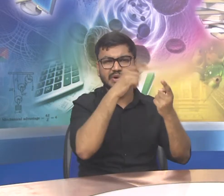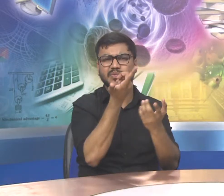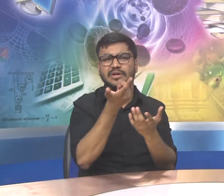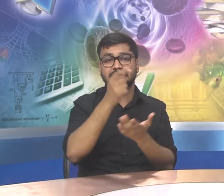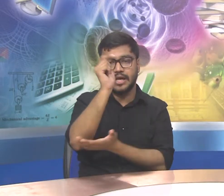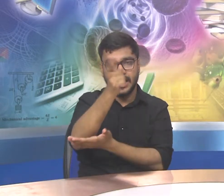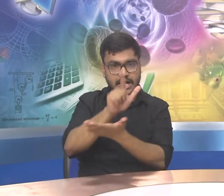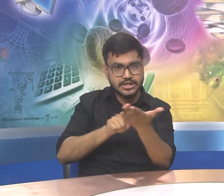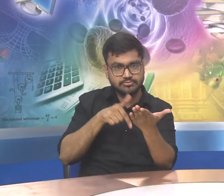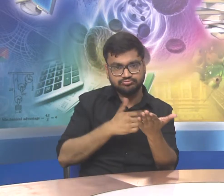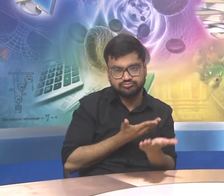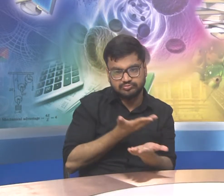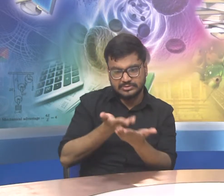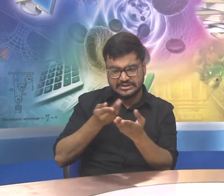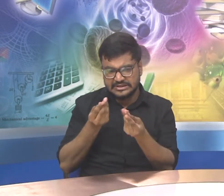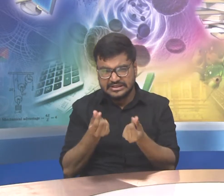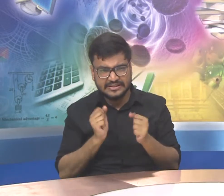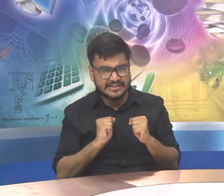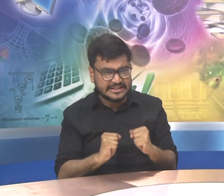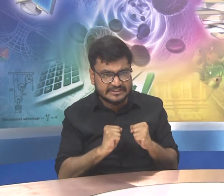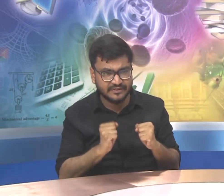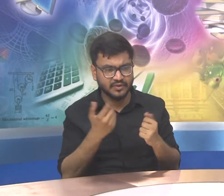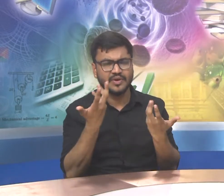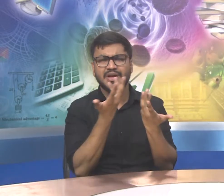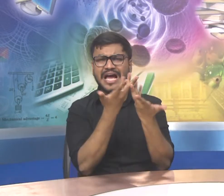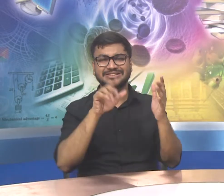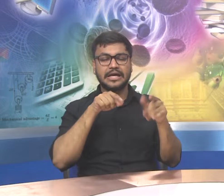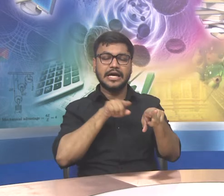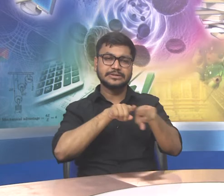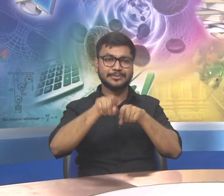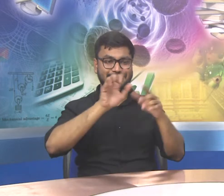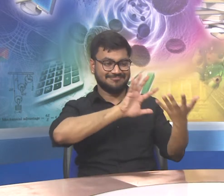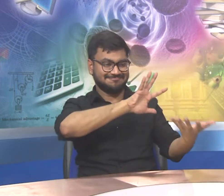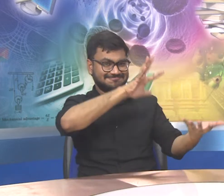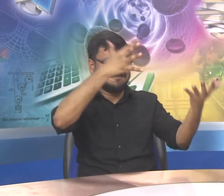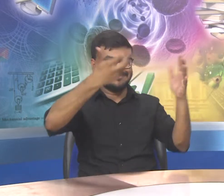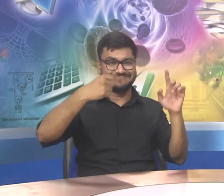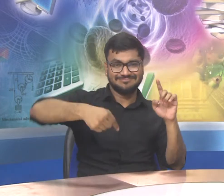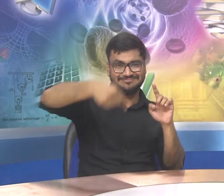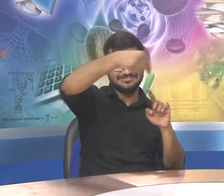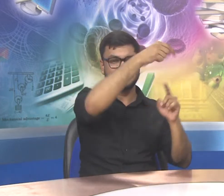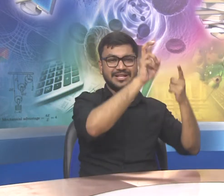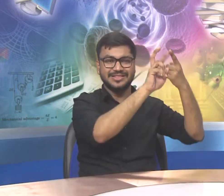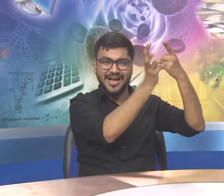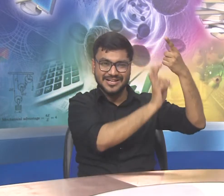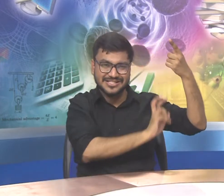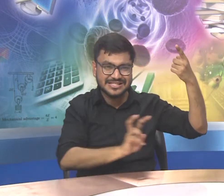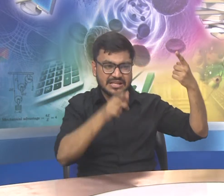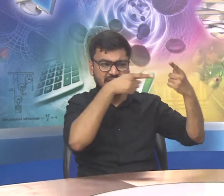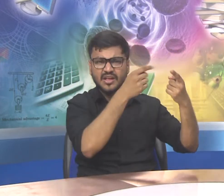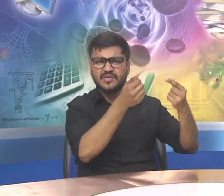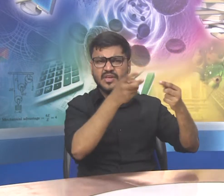First is issuing letters of credit, travelers, check, etc.